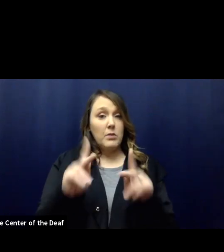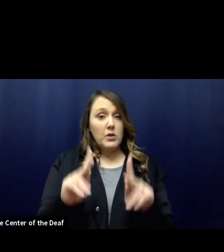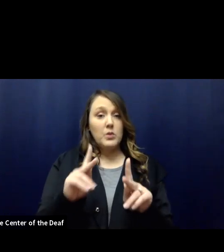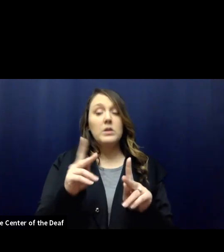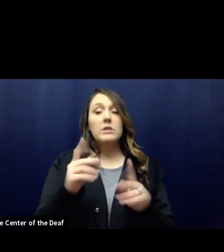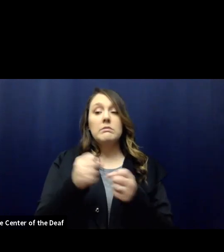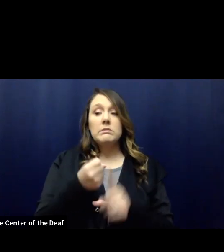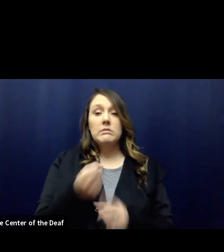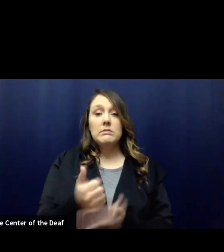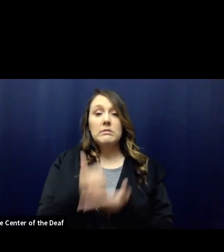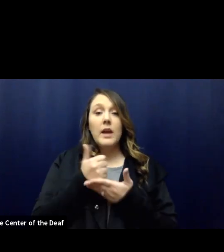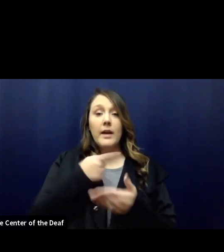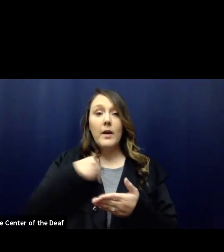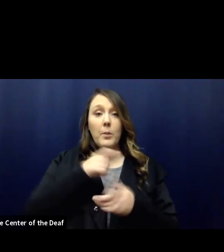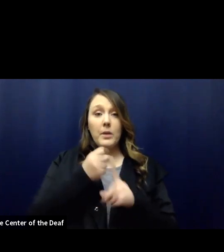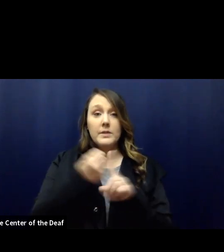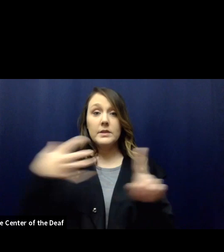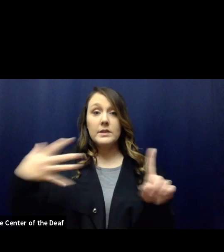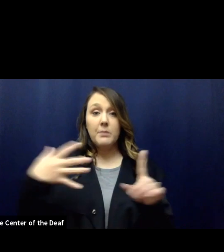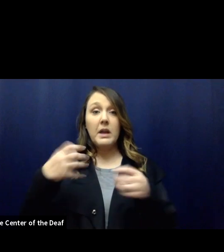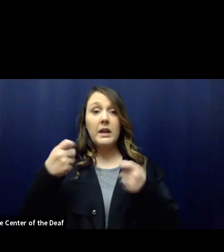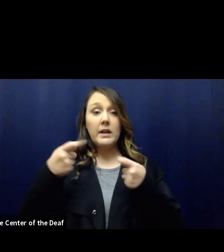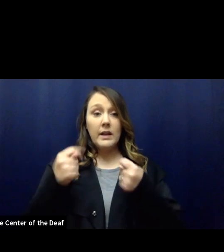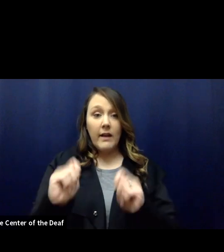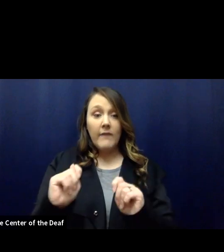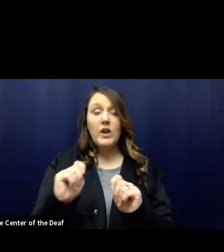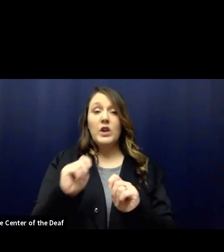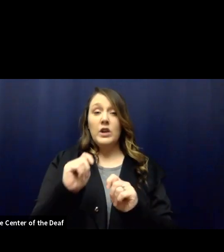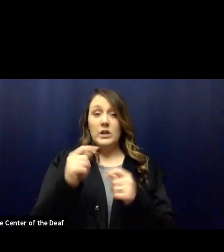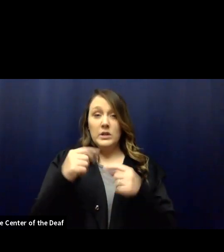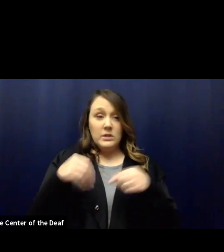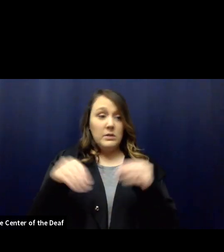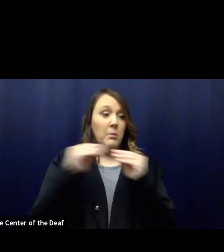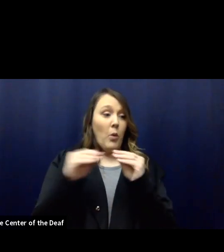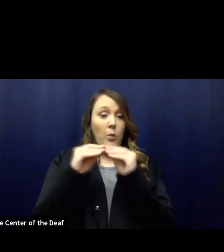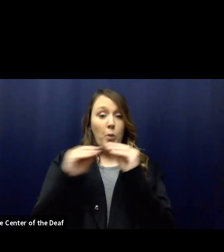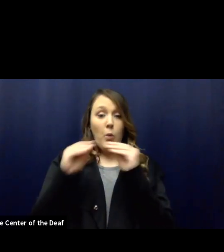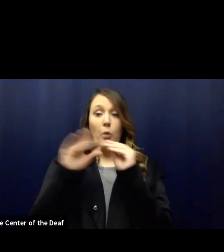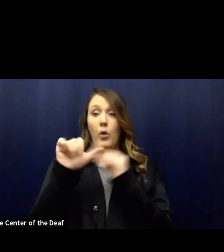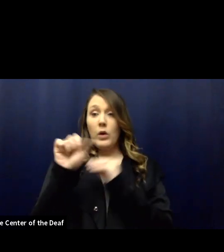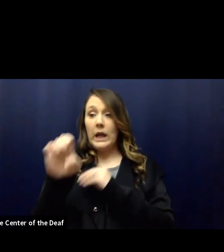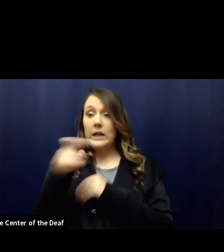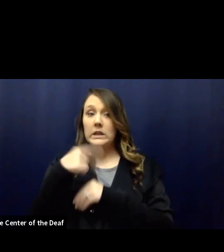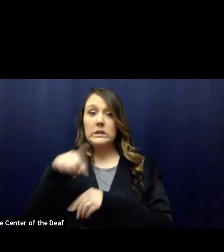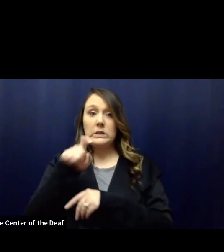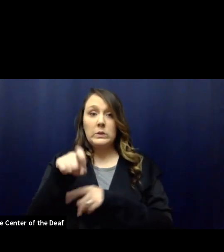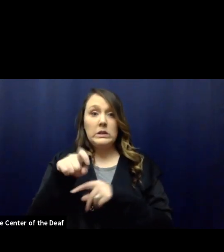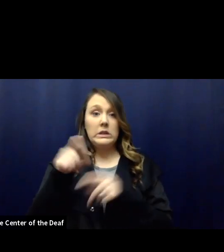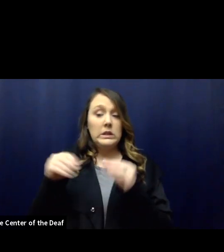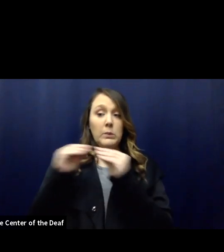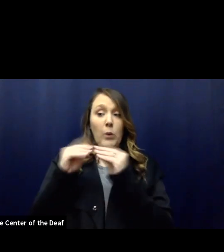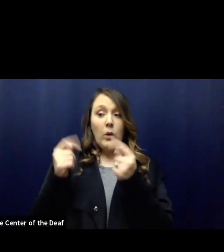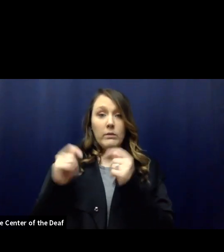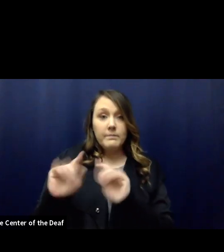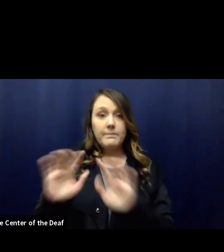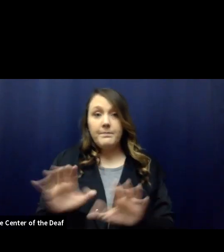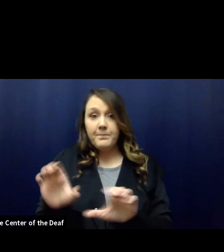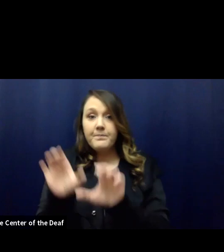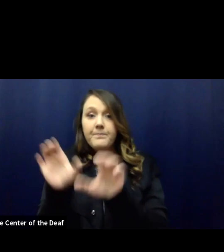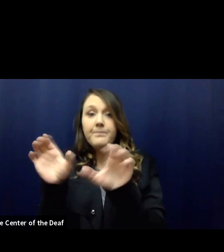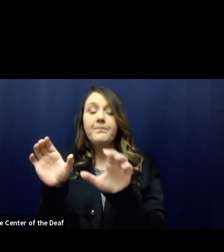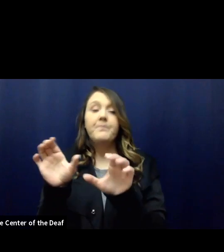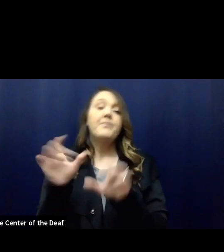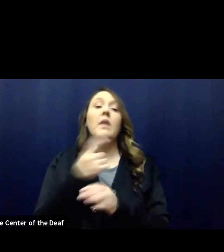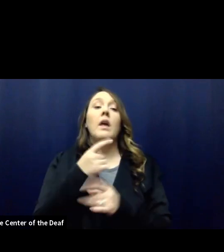to expand our efforts, especially as case counts continue to grow. Until now, we haven't had the details to share. And